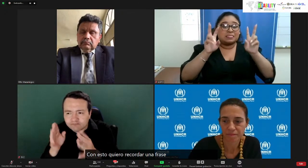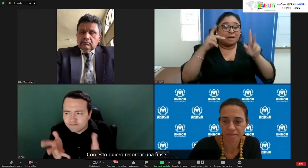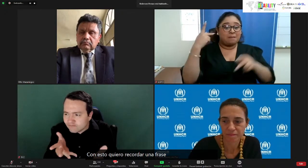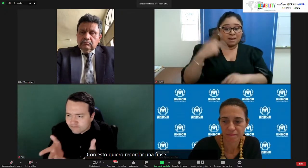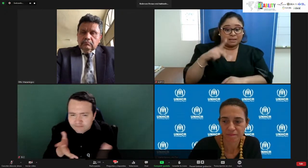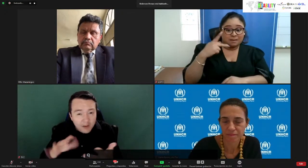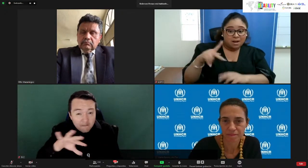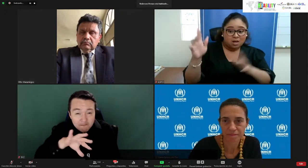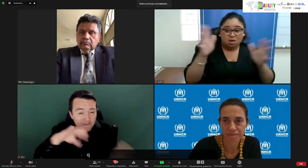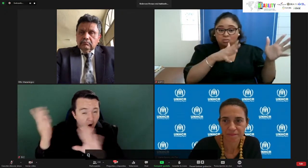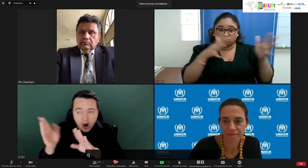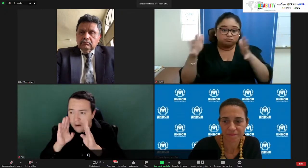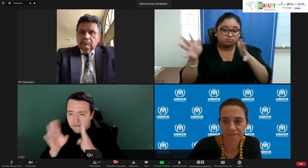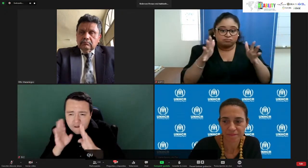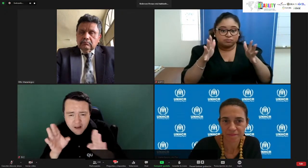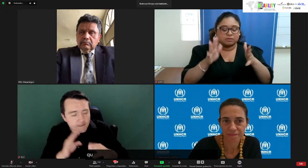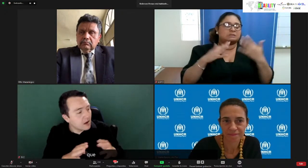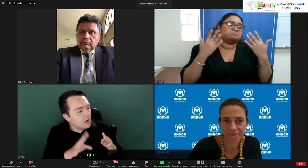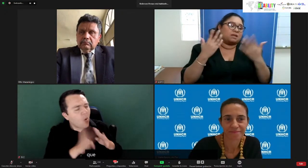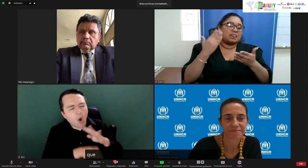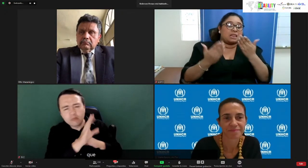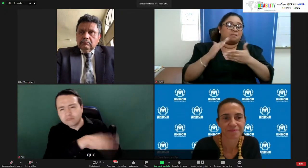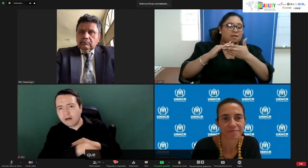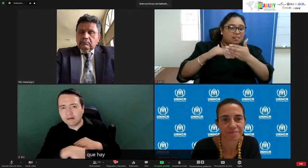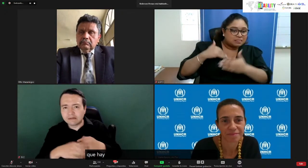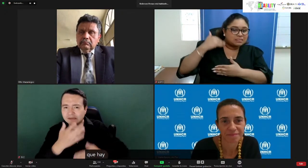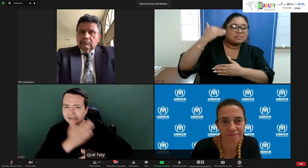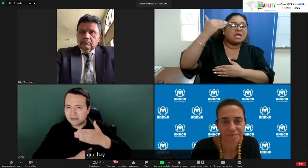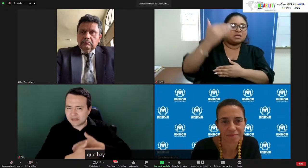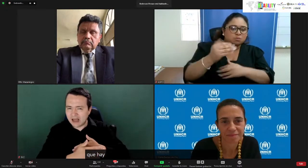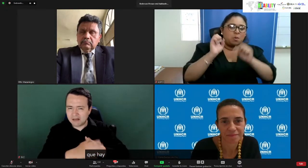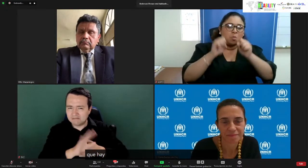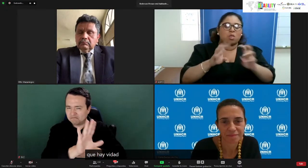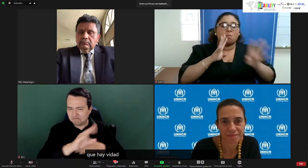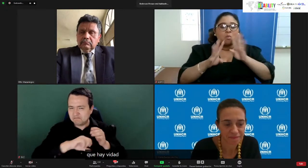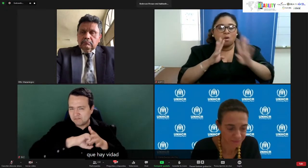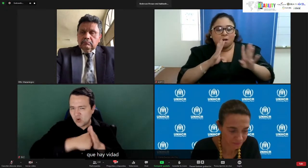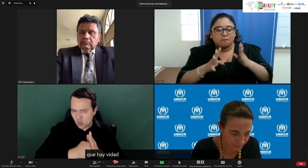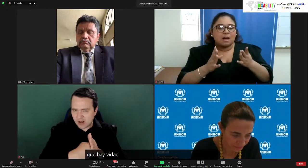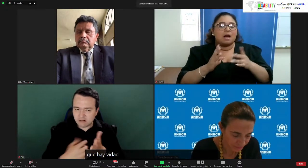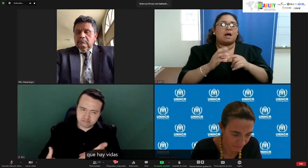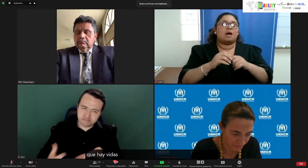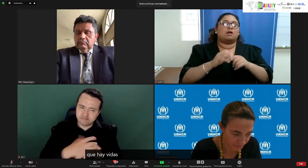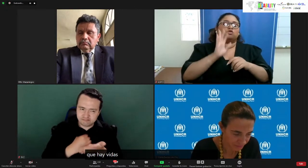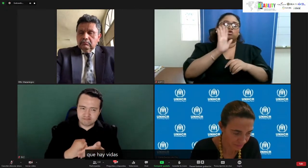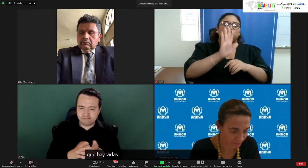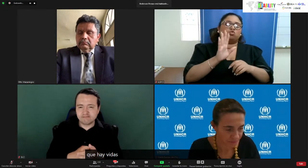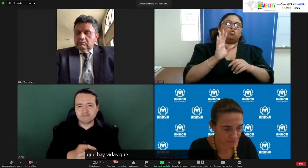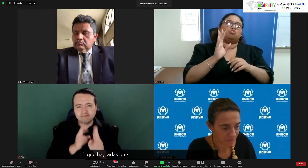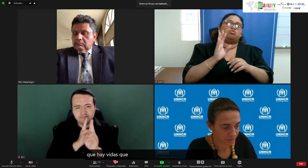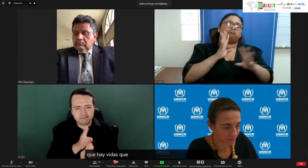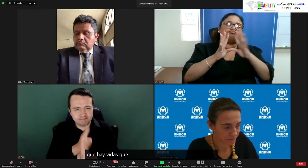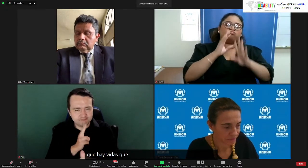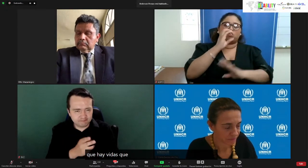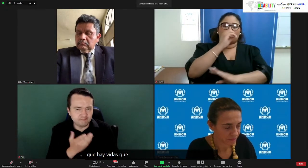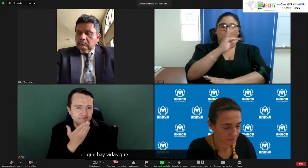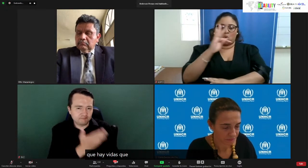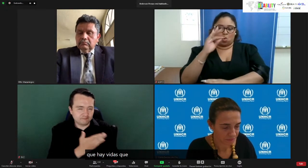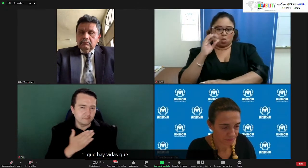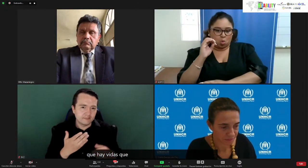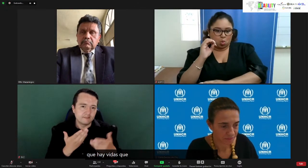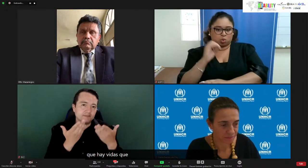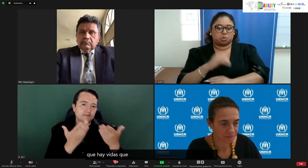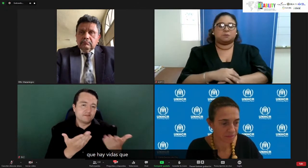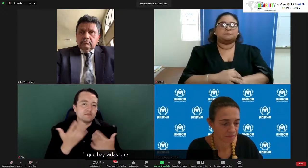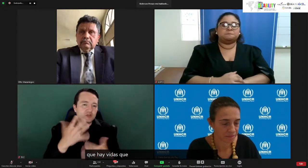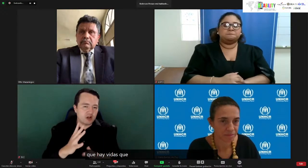of risk management and i will have an opportunity to close with some comments and get the presentation